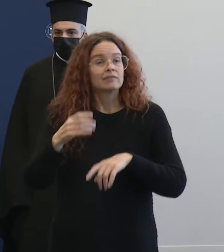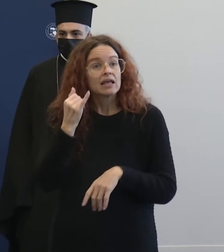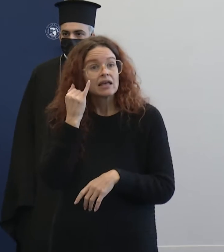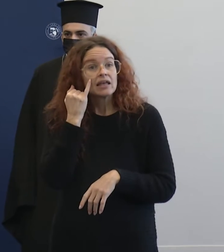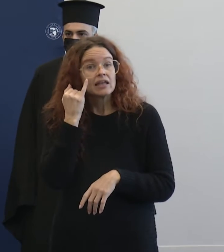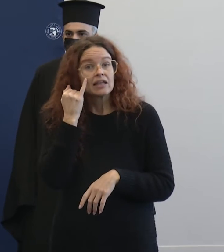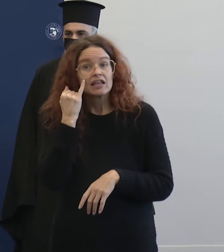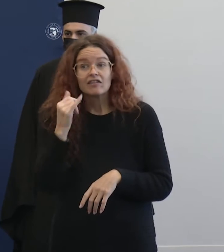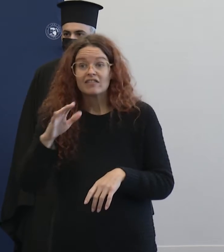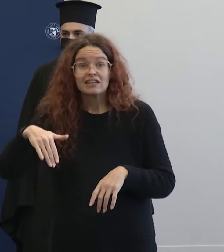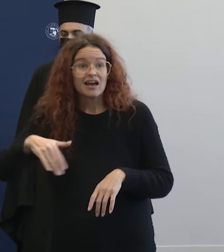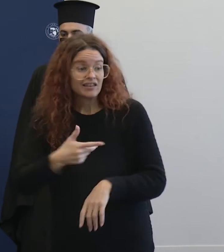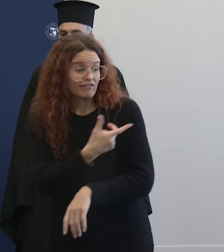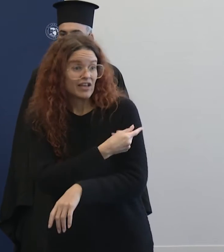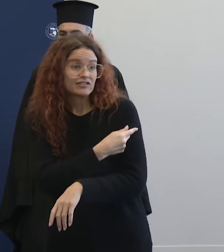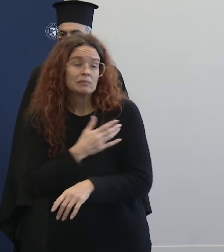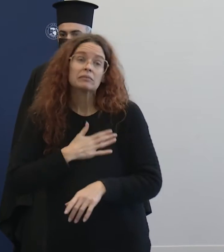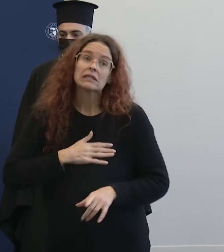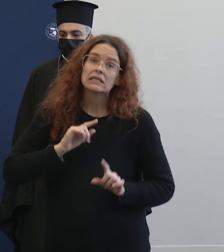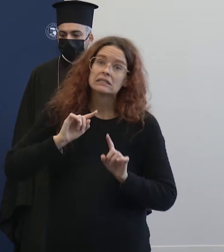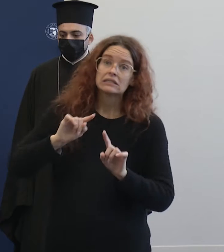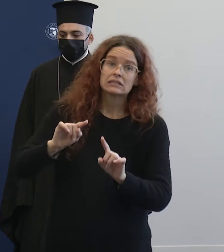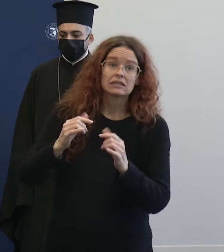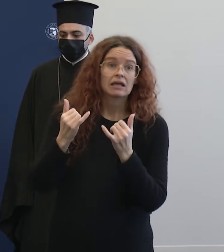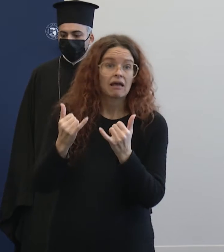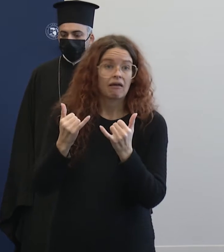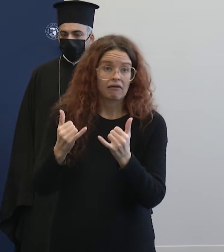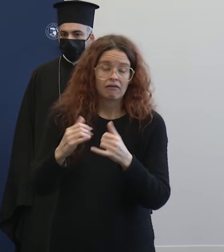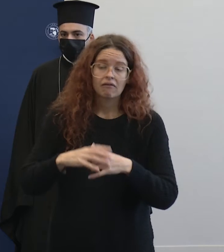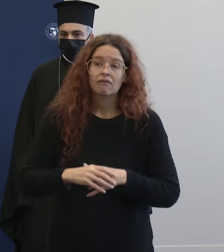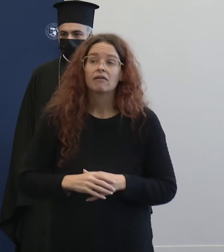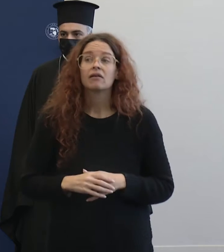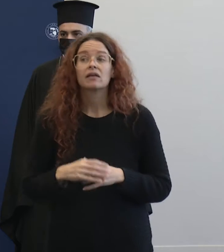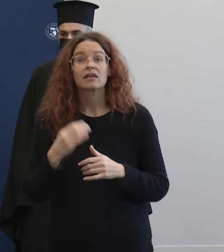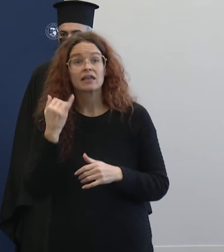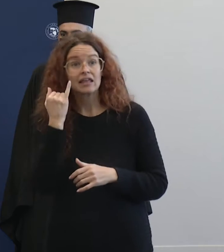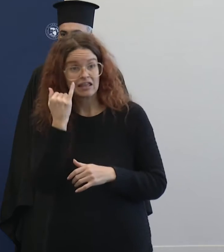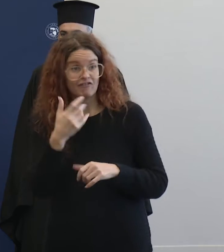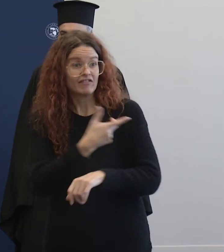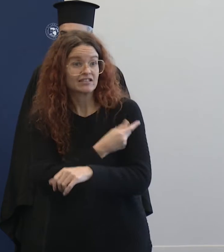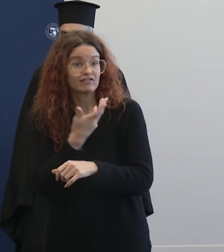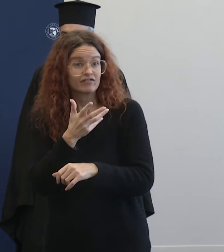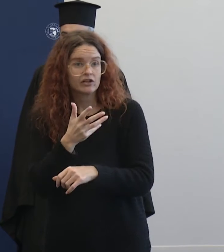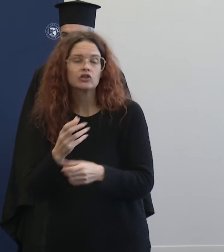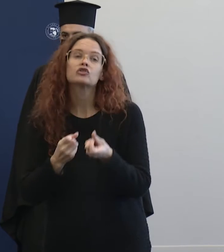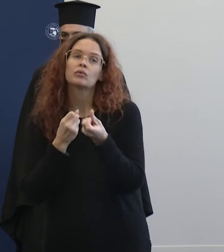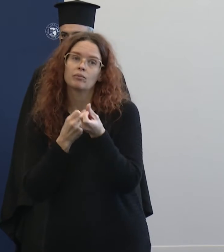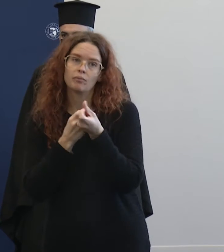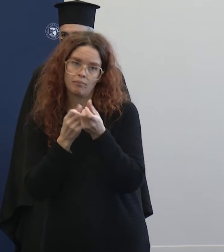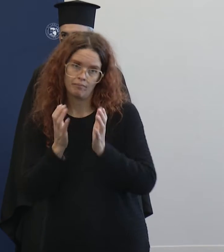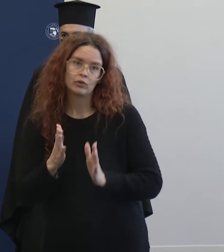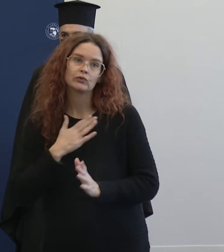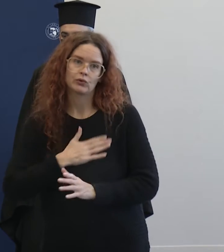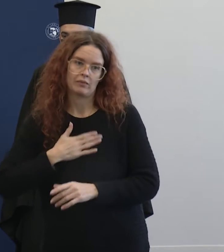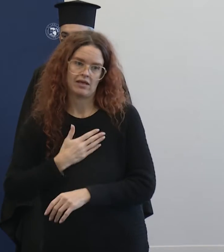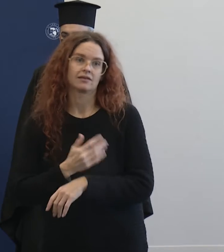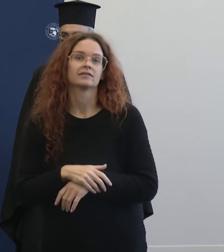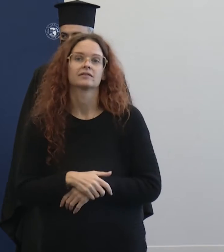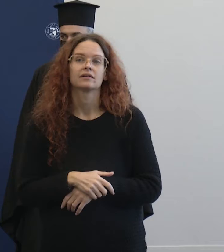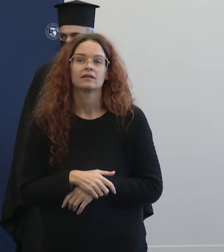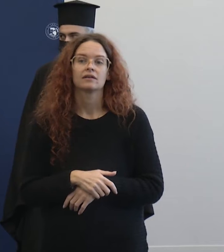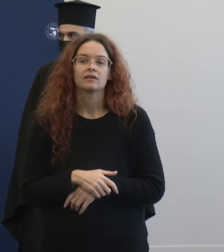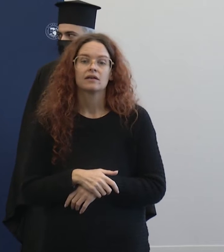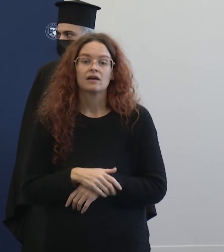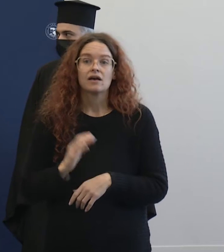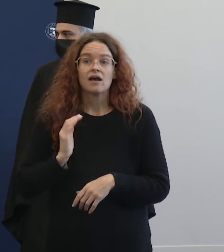vaccinated, please go get vaccination today. And if you have gotten the vaccine, get your booster when eligible. The world, our community, our loved